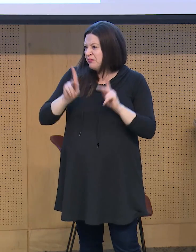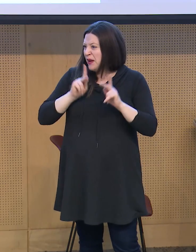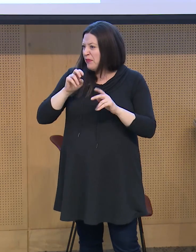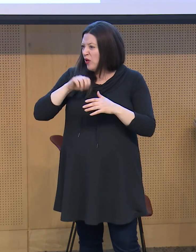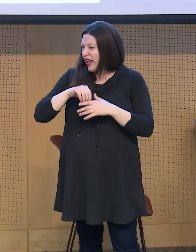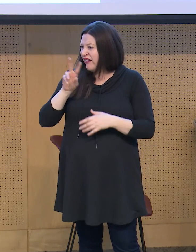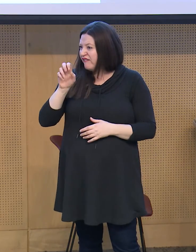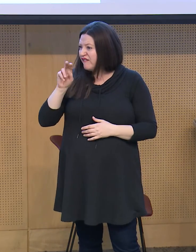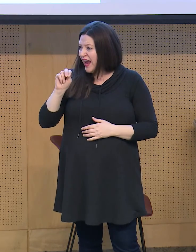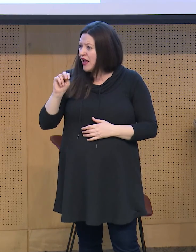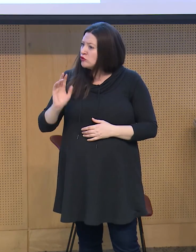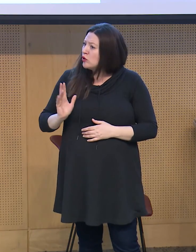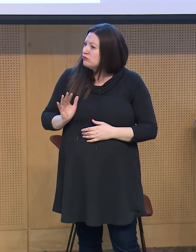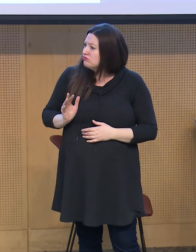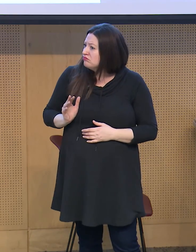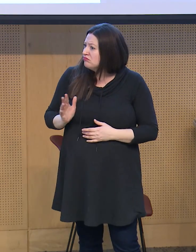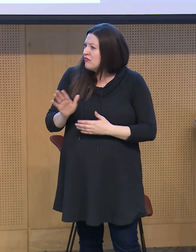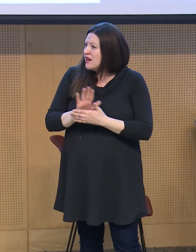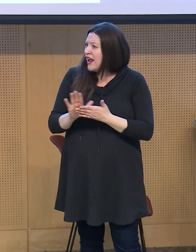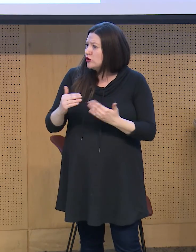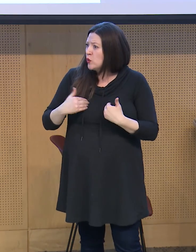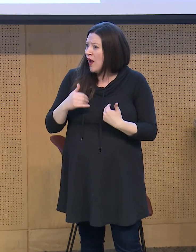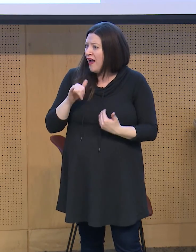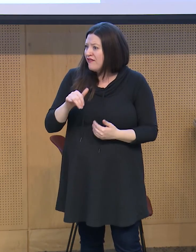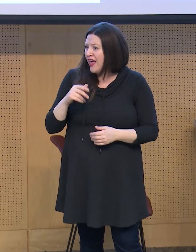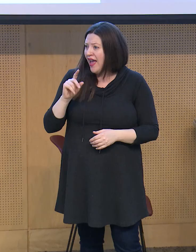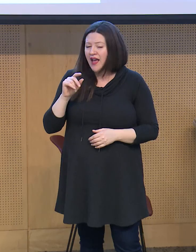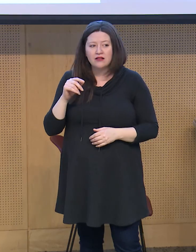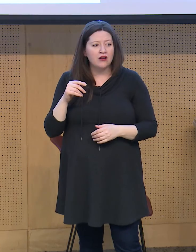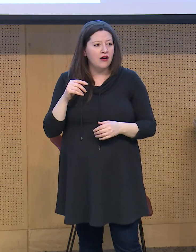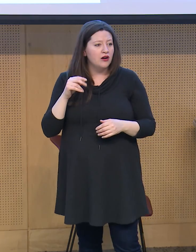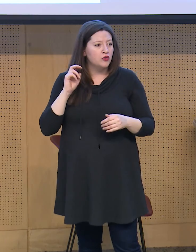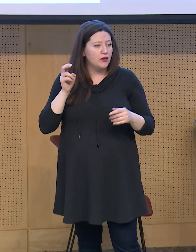So it's a 6-person van. It's really nice to have that option.